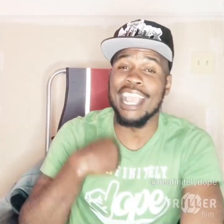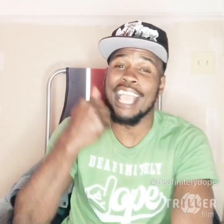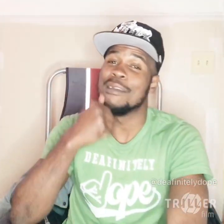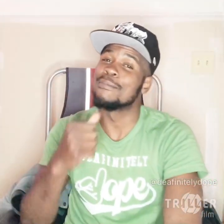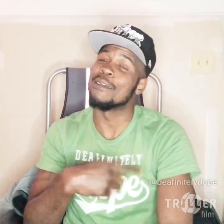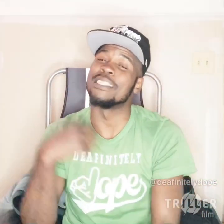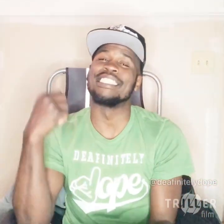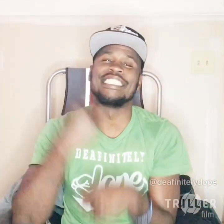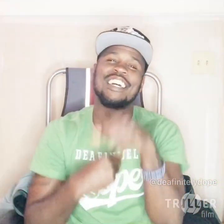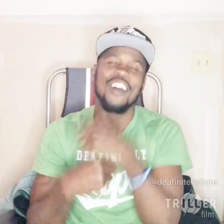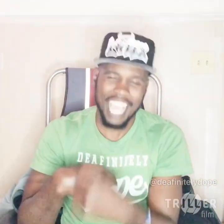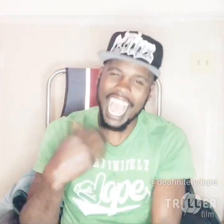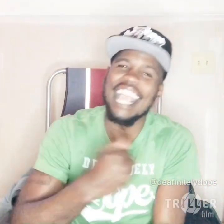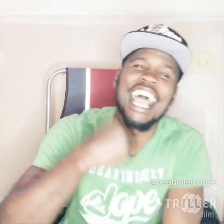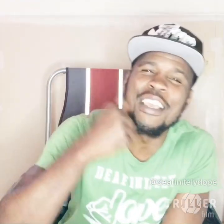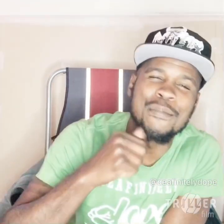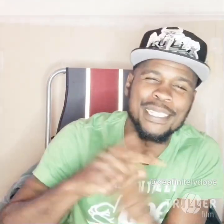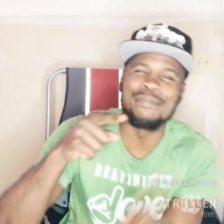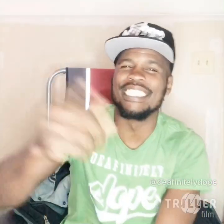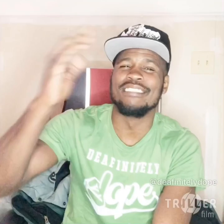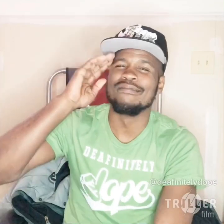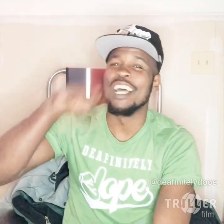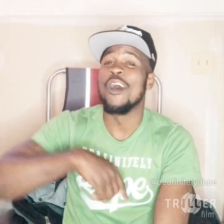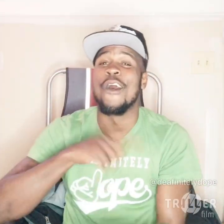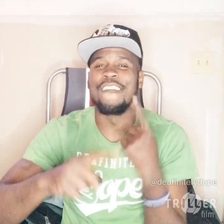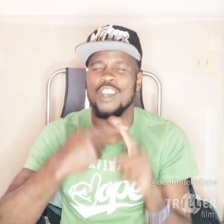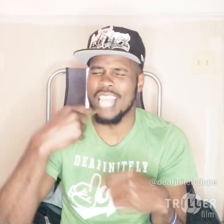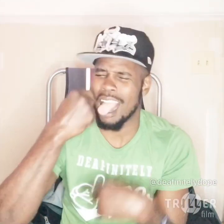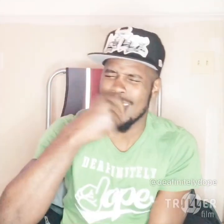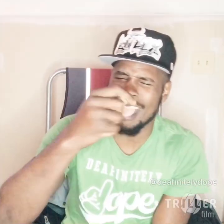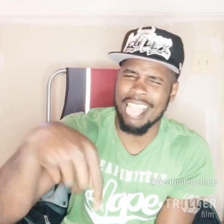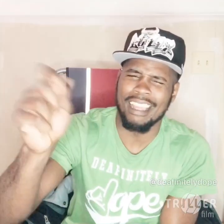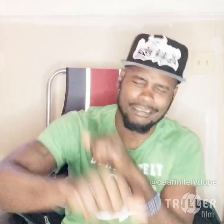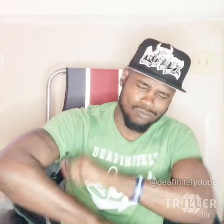Just got back with Dino. I got a bitch, but she know her friends ended the Dino.